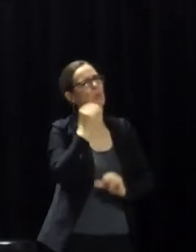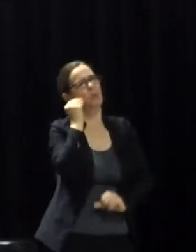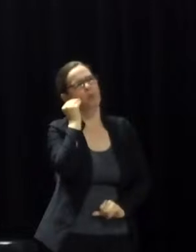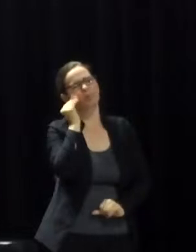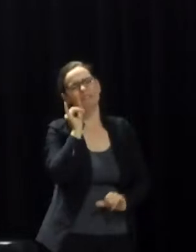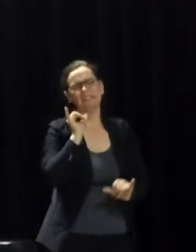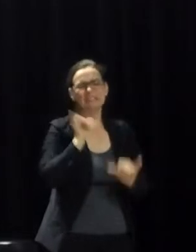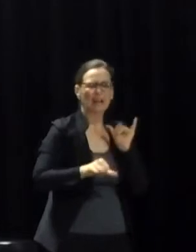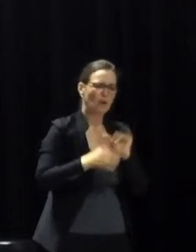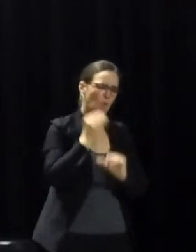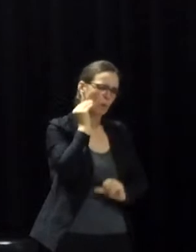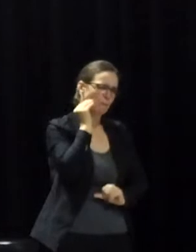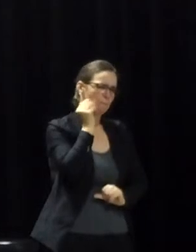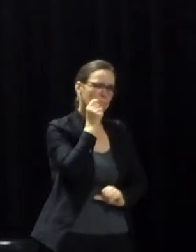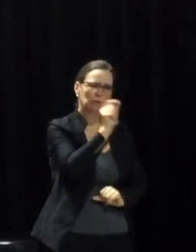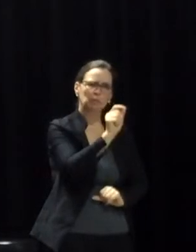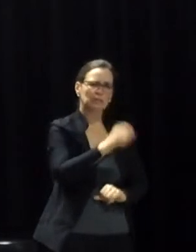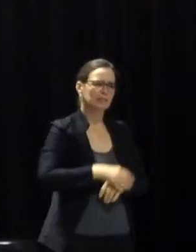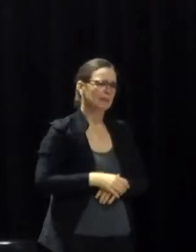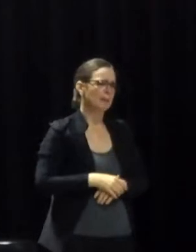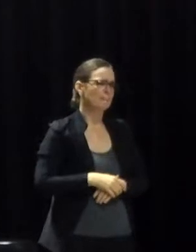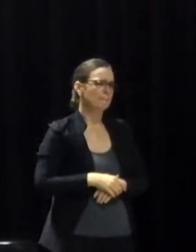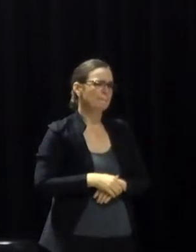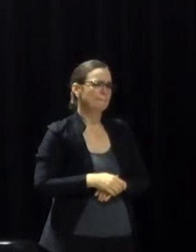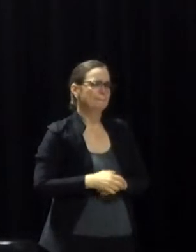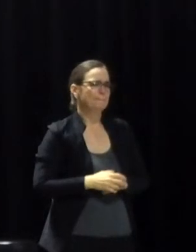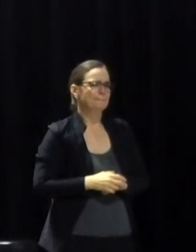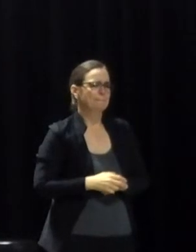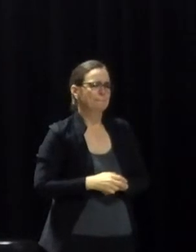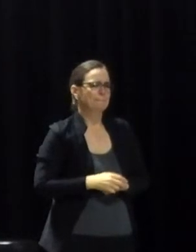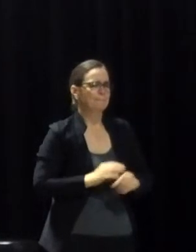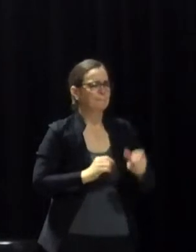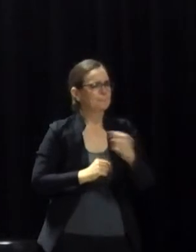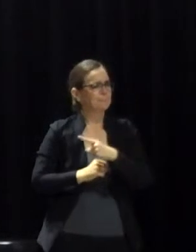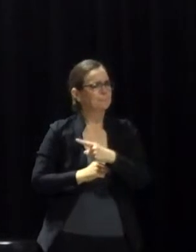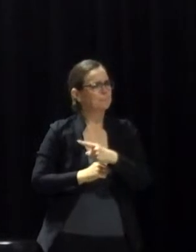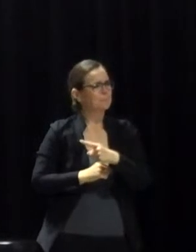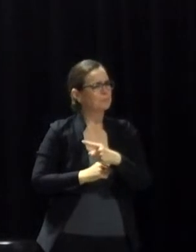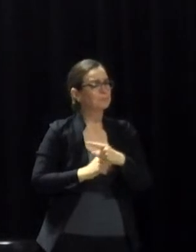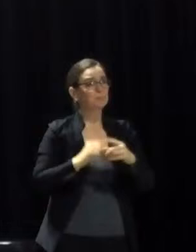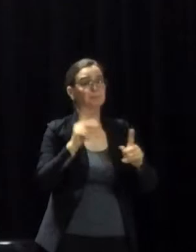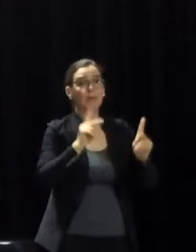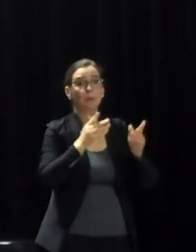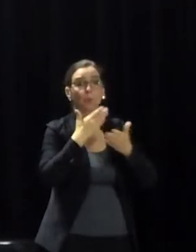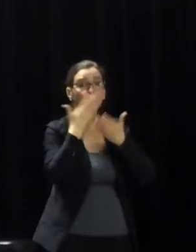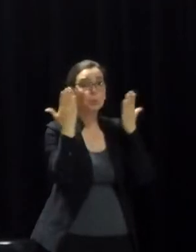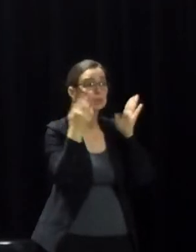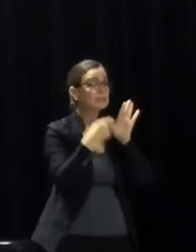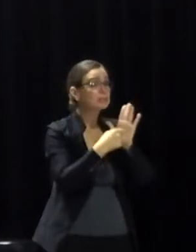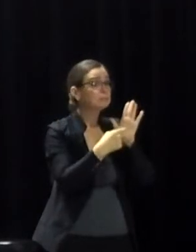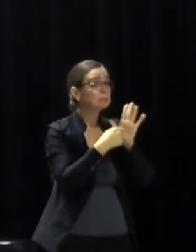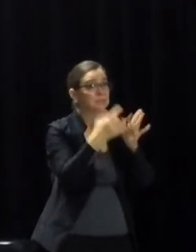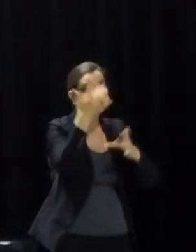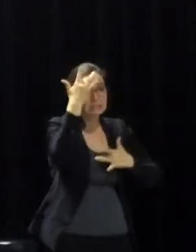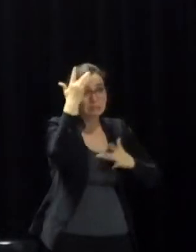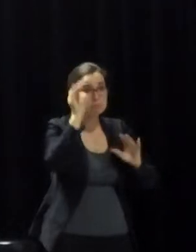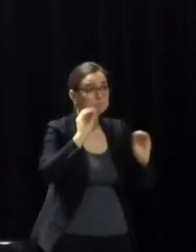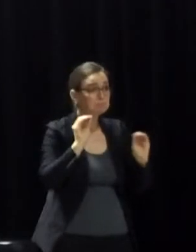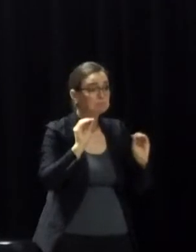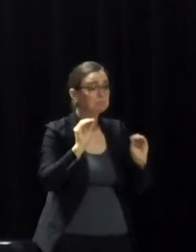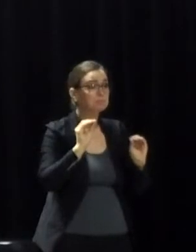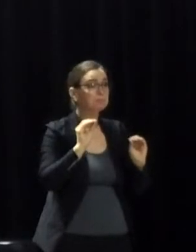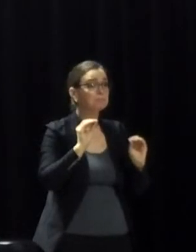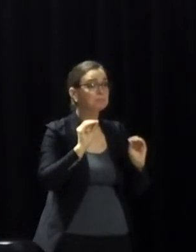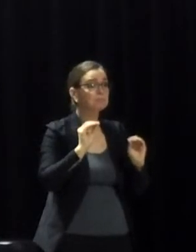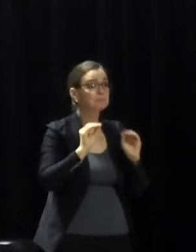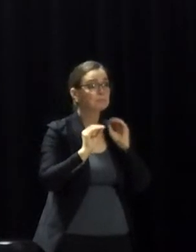But do asymptomatic people know that they're sick? Symptoms. I'm talking people who have symptoms. So asymptomatic, yes, there is an